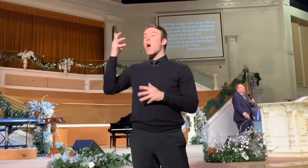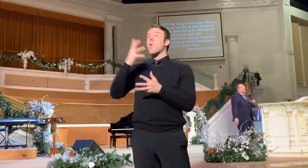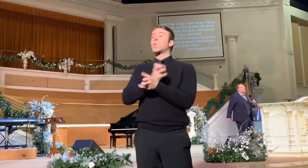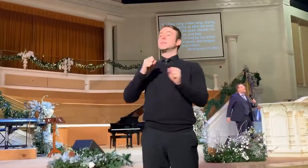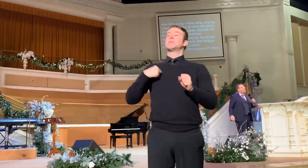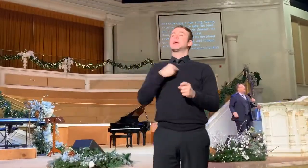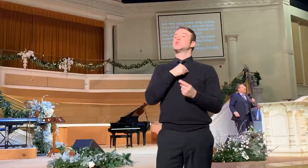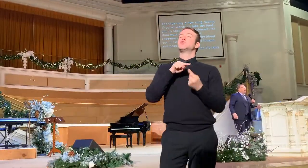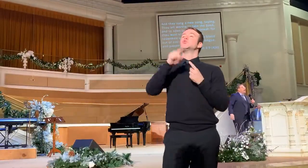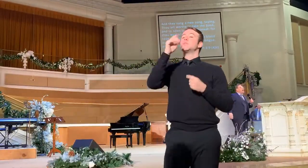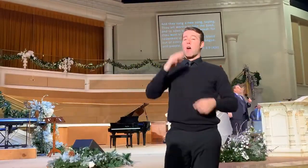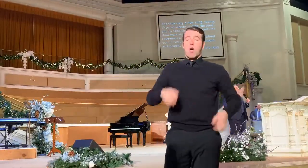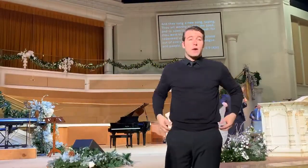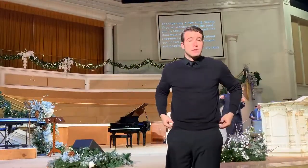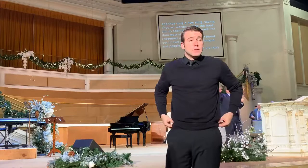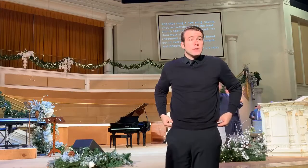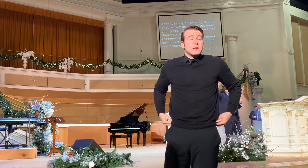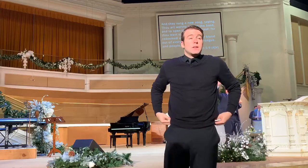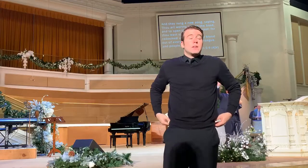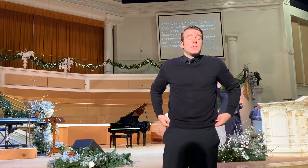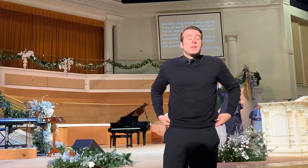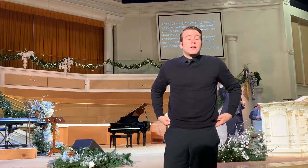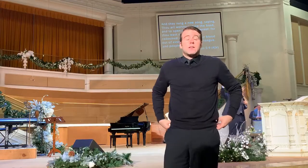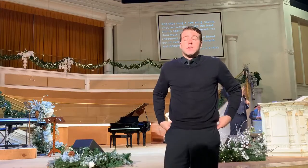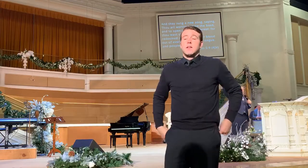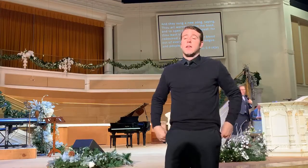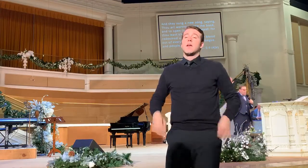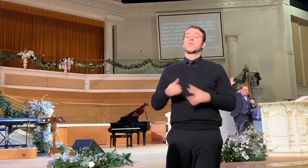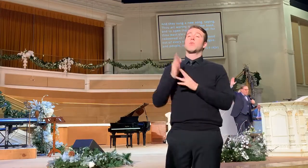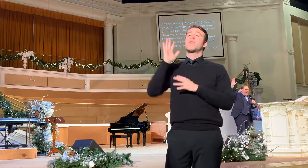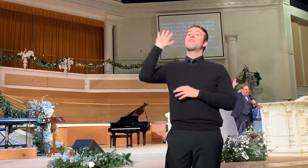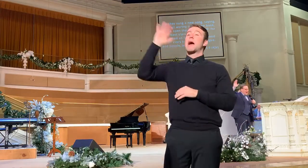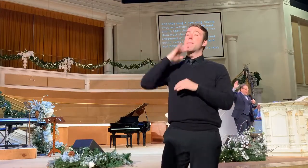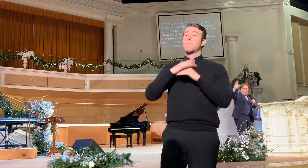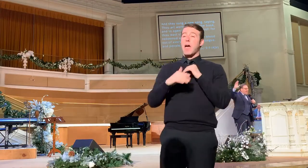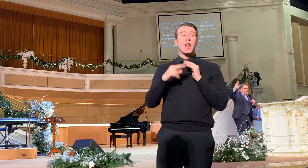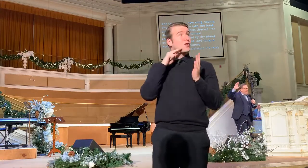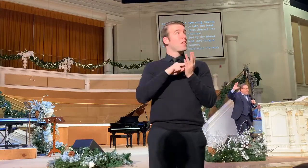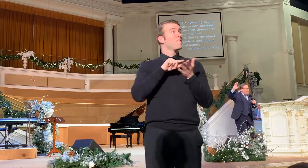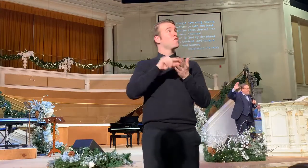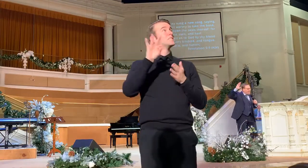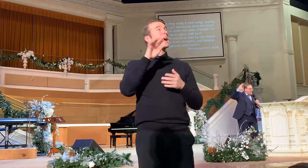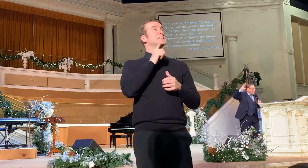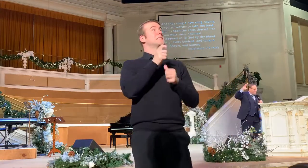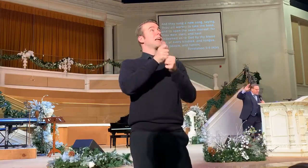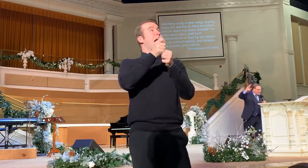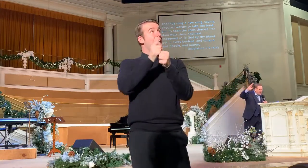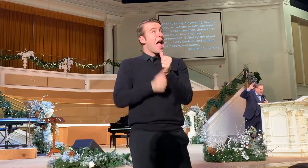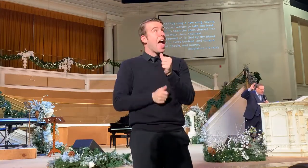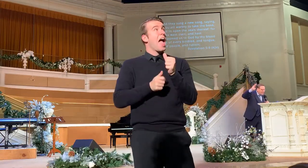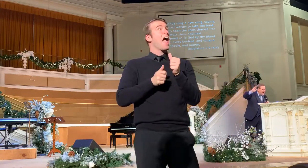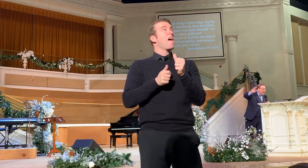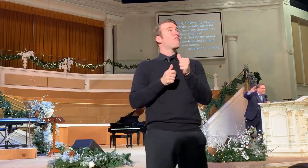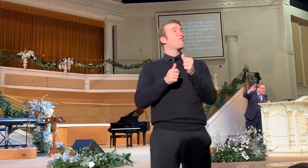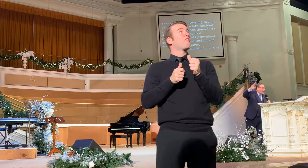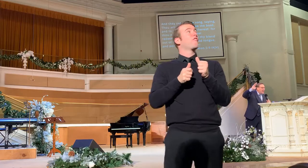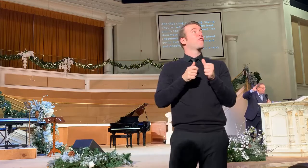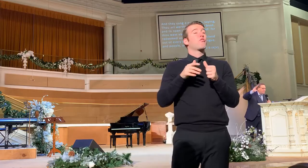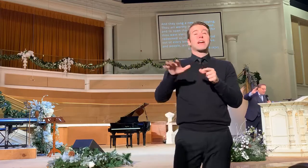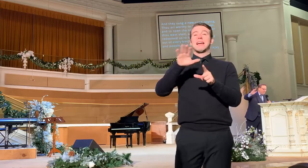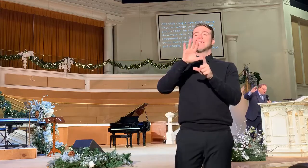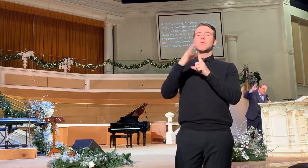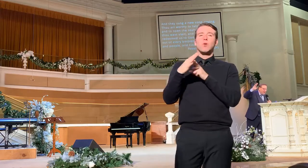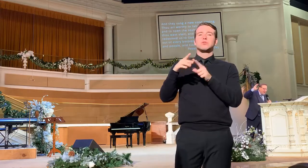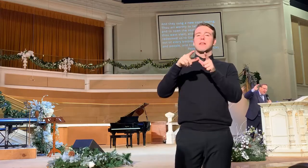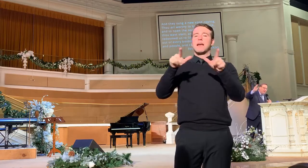God by thy blood." Verse number 9, out of every kindred and tongue